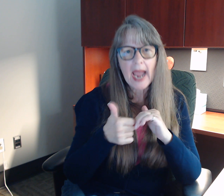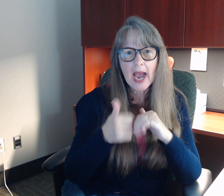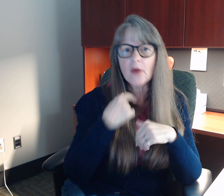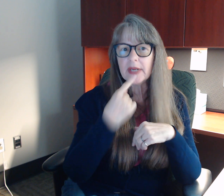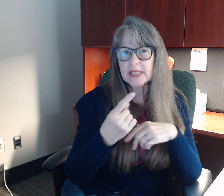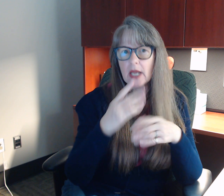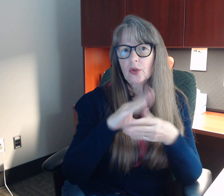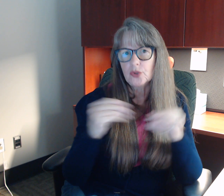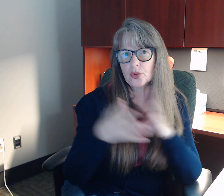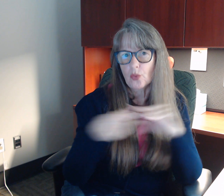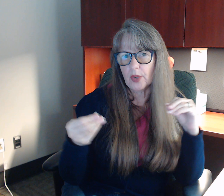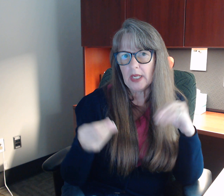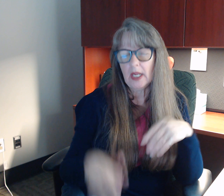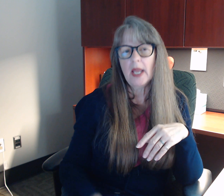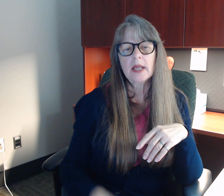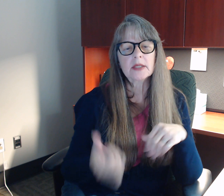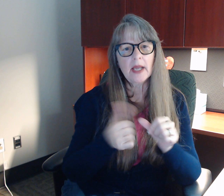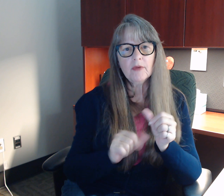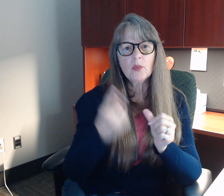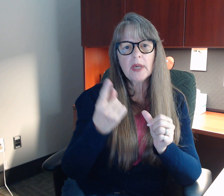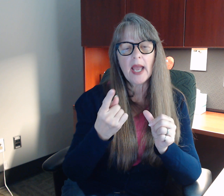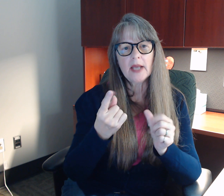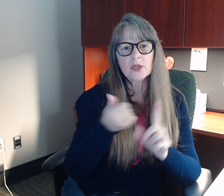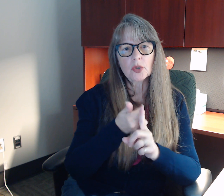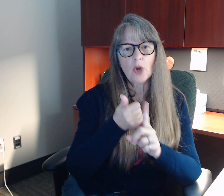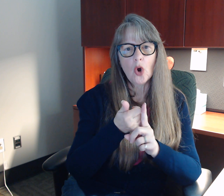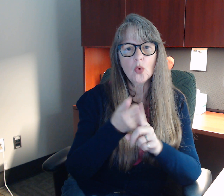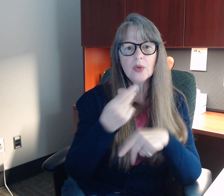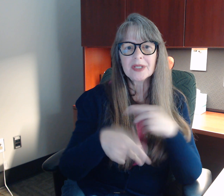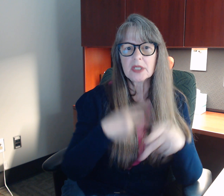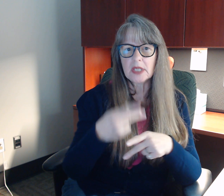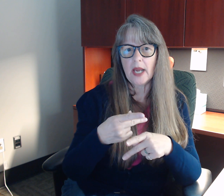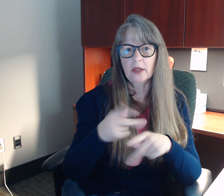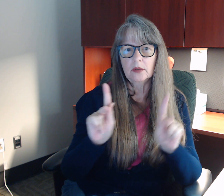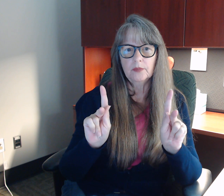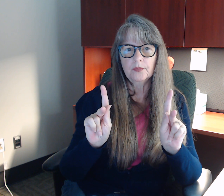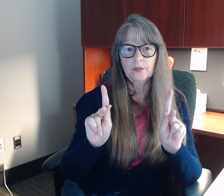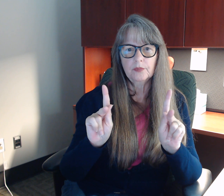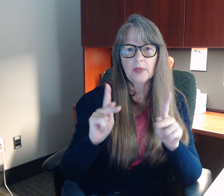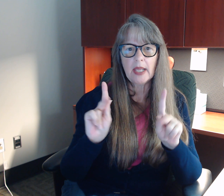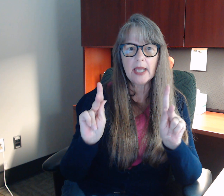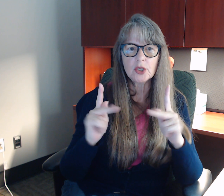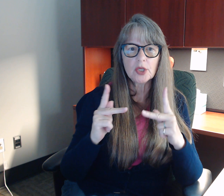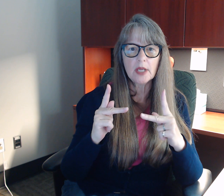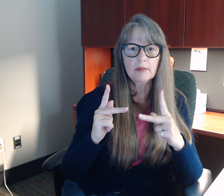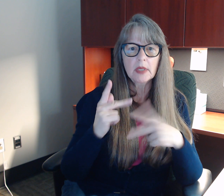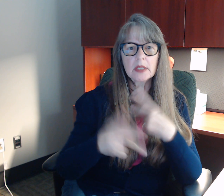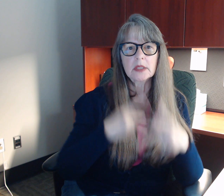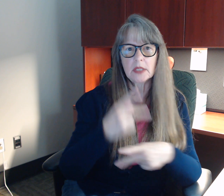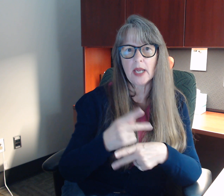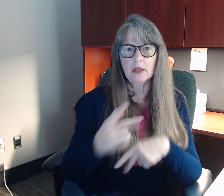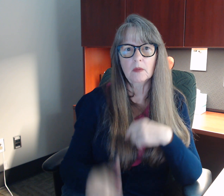they tell a story, because everyone has their own style, okay, hand shape, style.